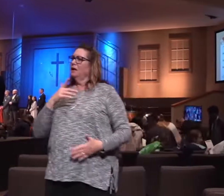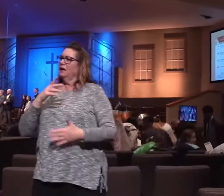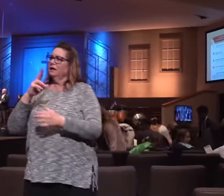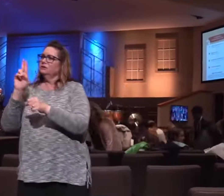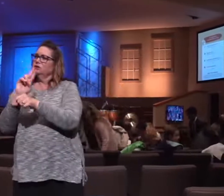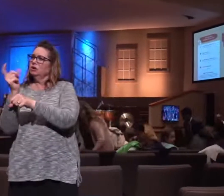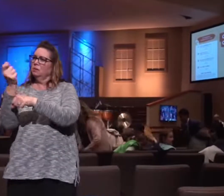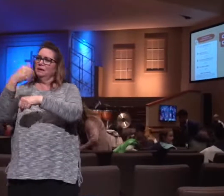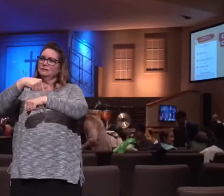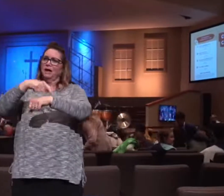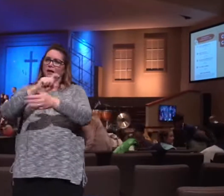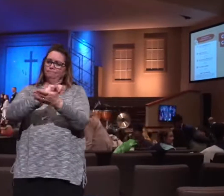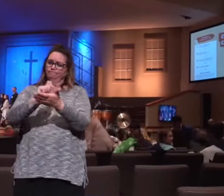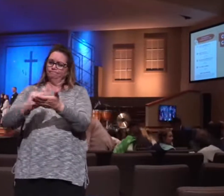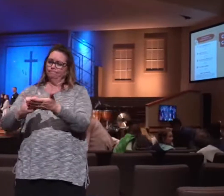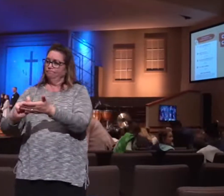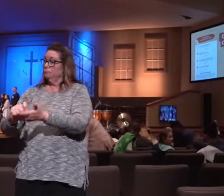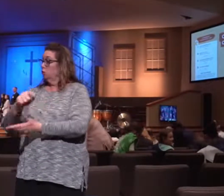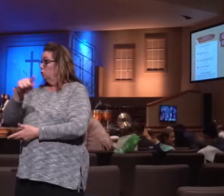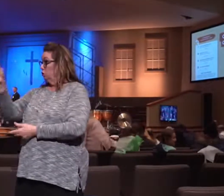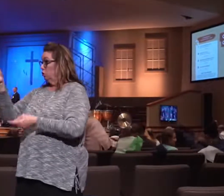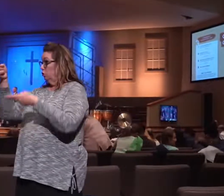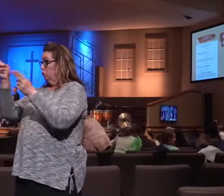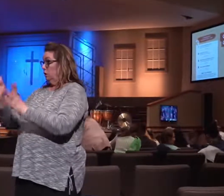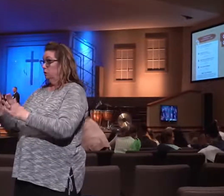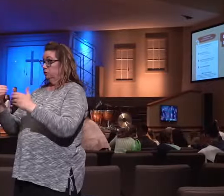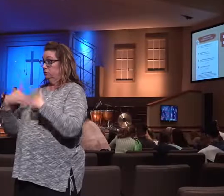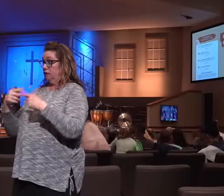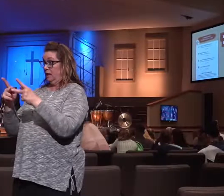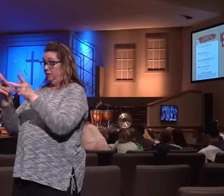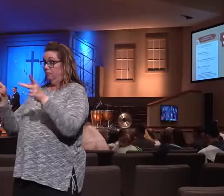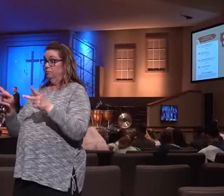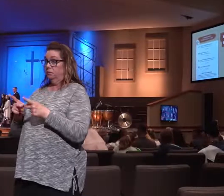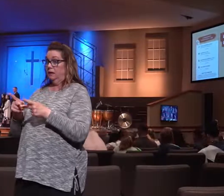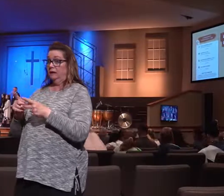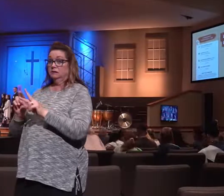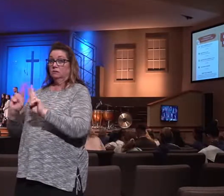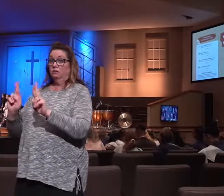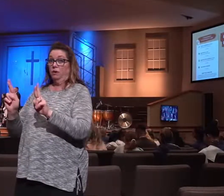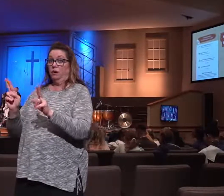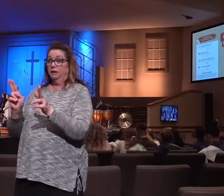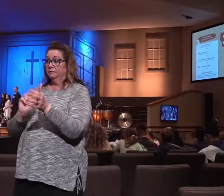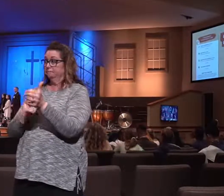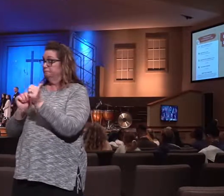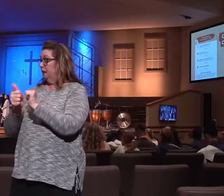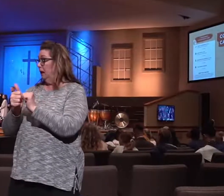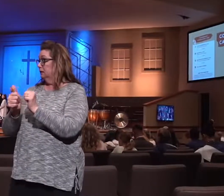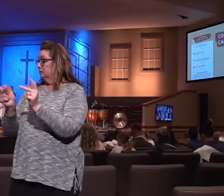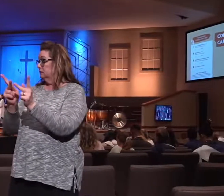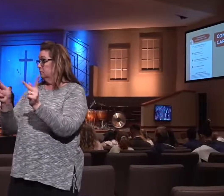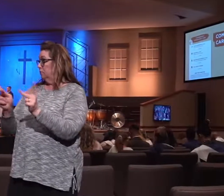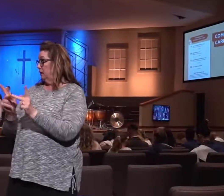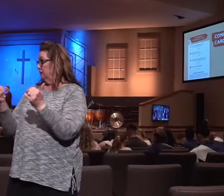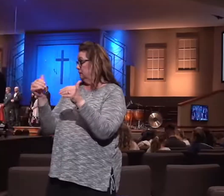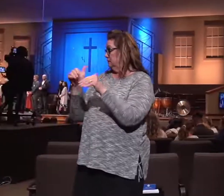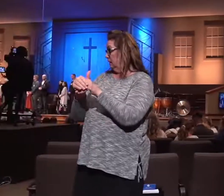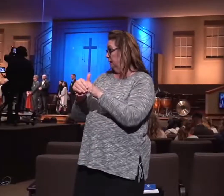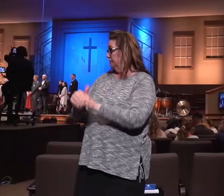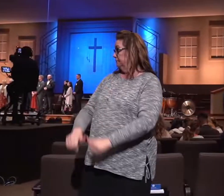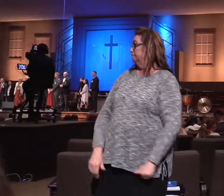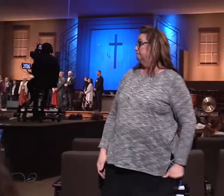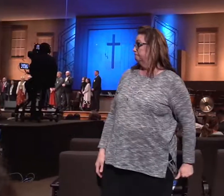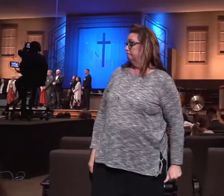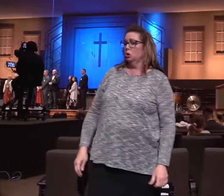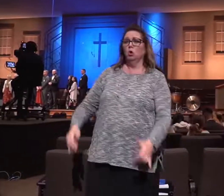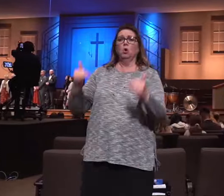your card. Ushers, if you'll prepare our offering plates and be on your way up ready to receive these in just a moment. We'll take a moment right